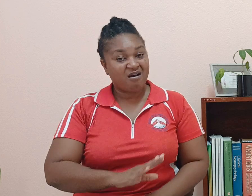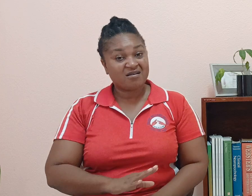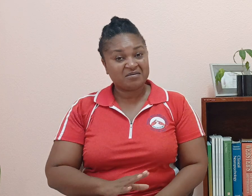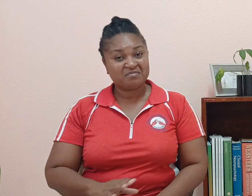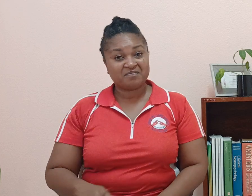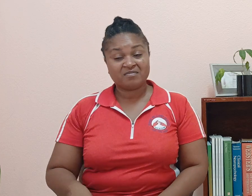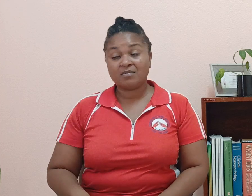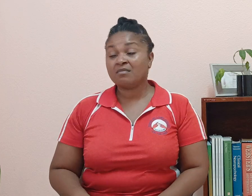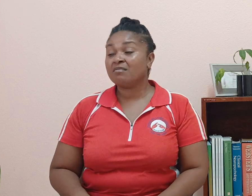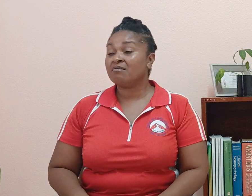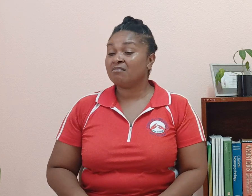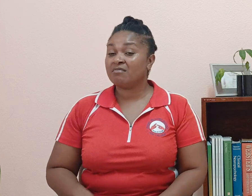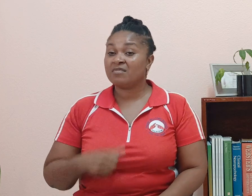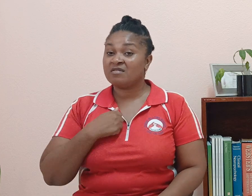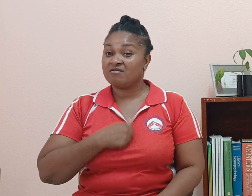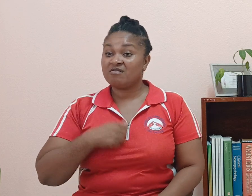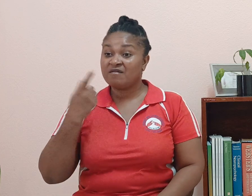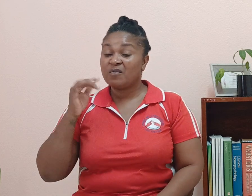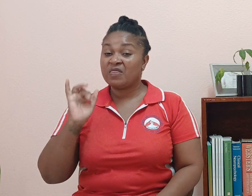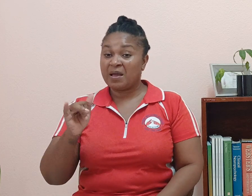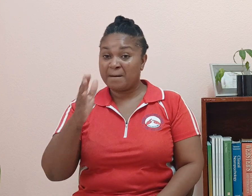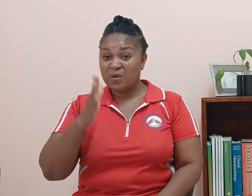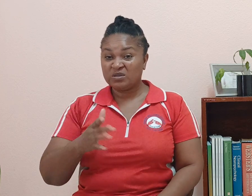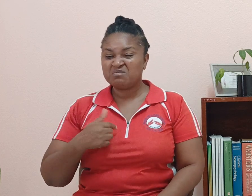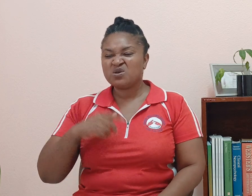that person would be cut into pieces,